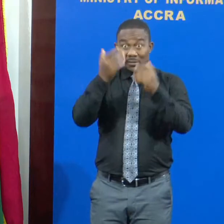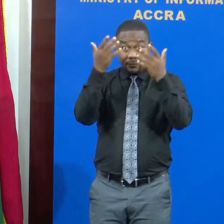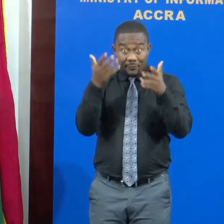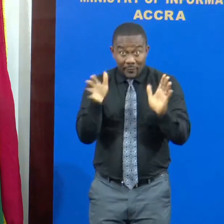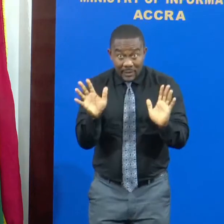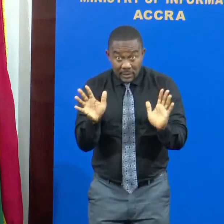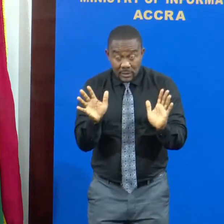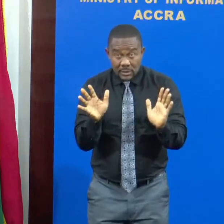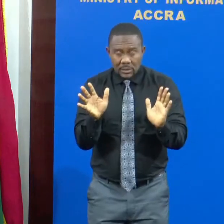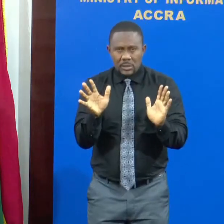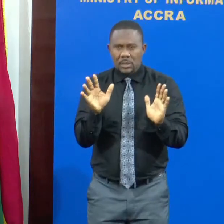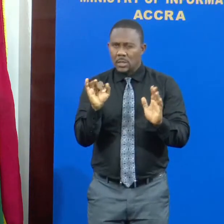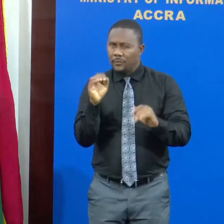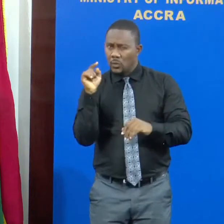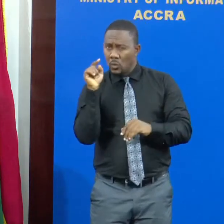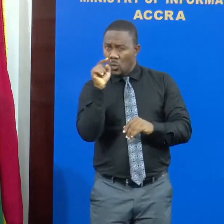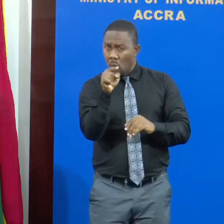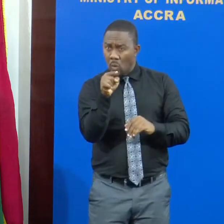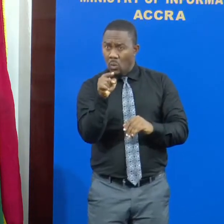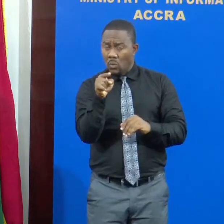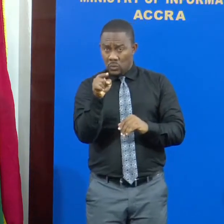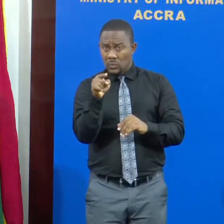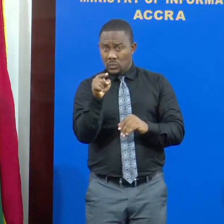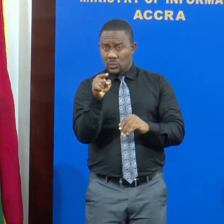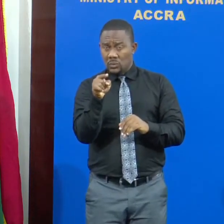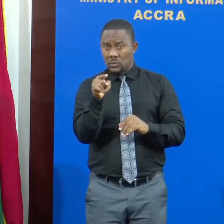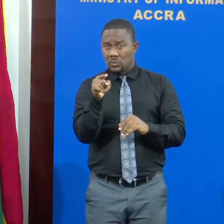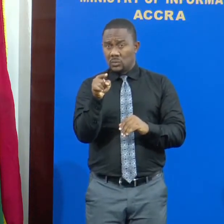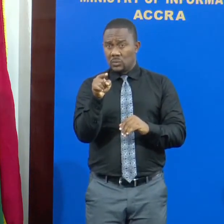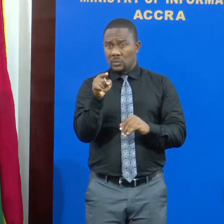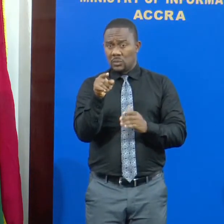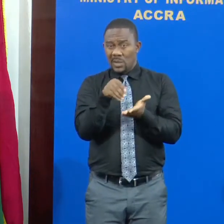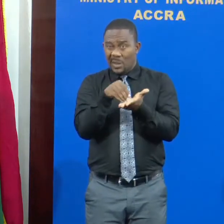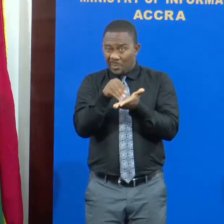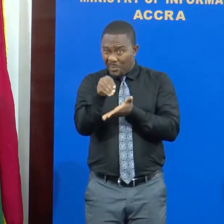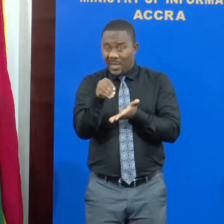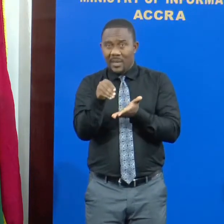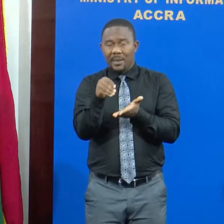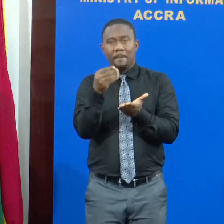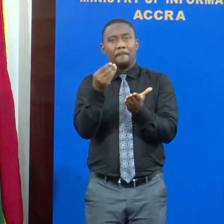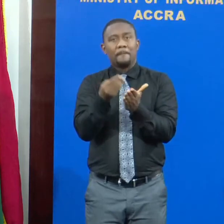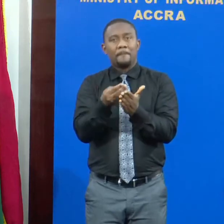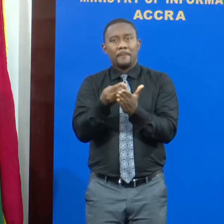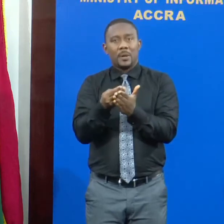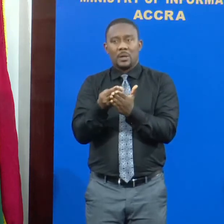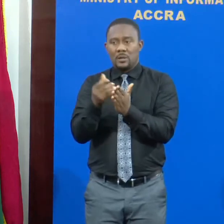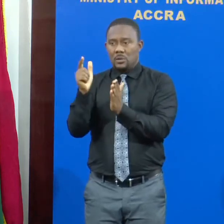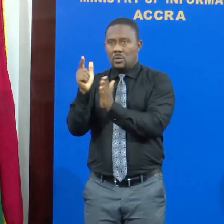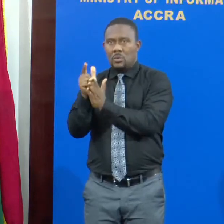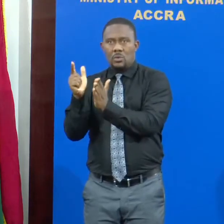when you go to renew the card, you will pay a fee set by law.